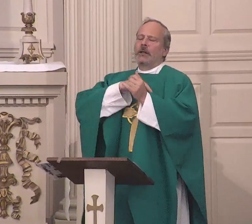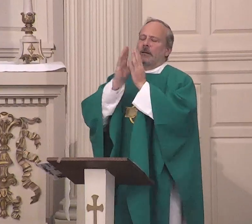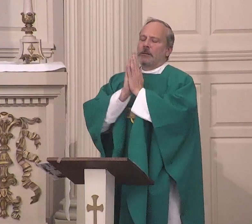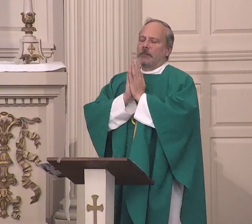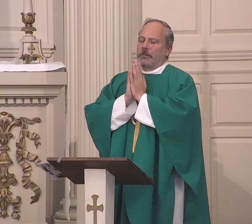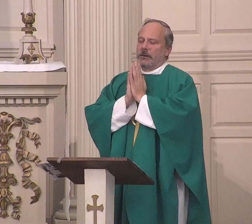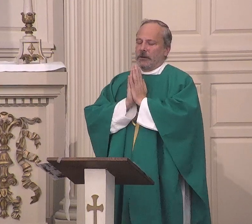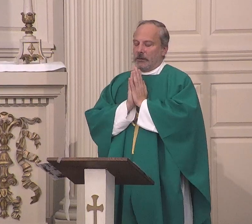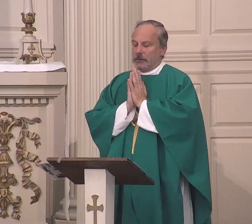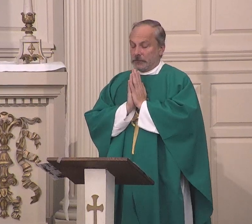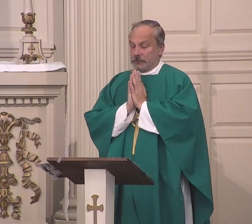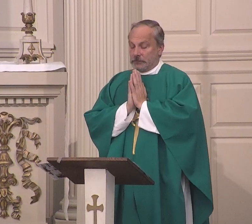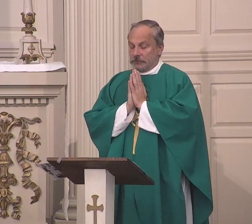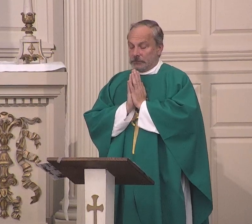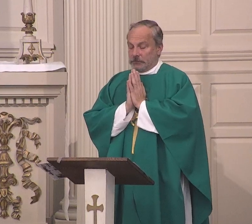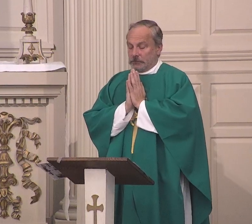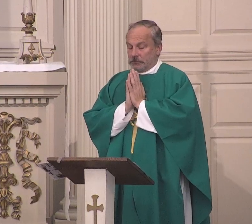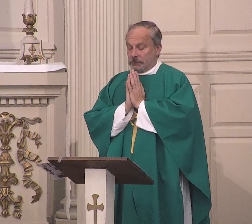Let us pray.